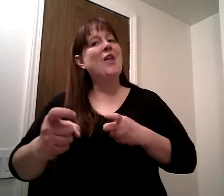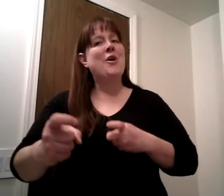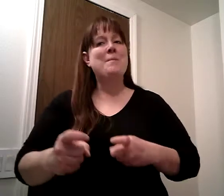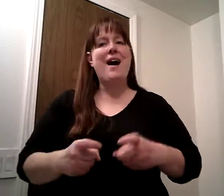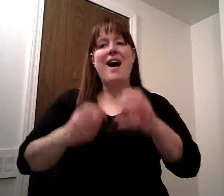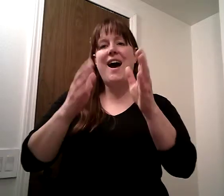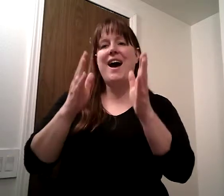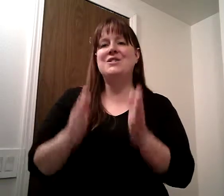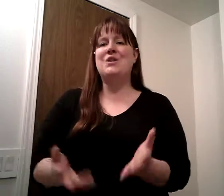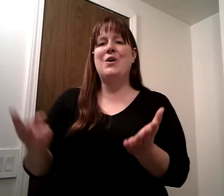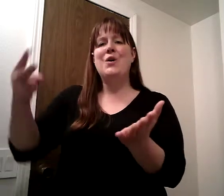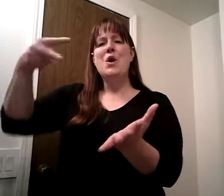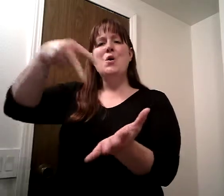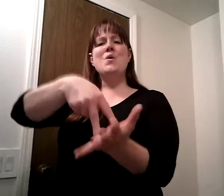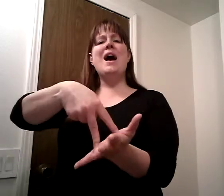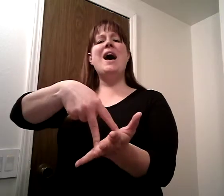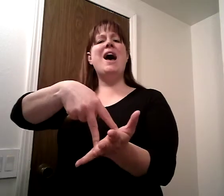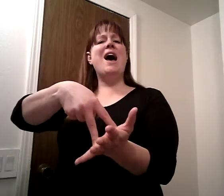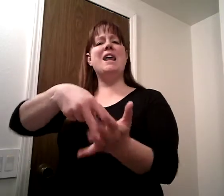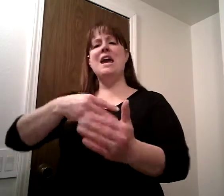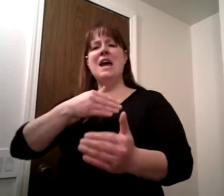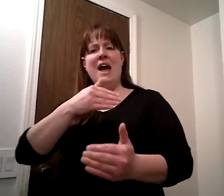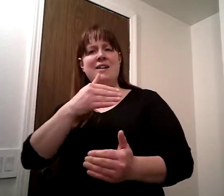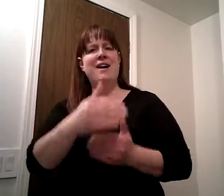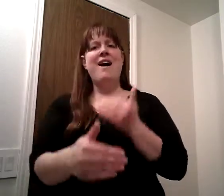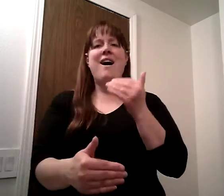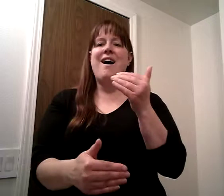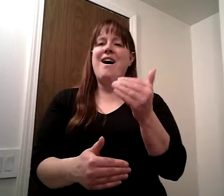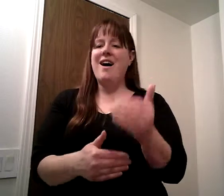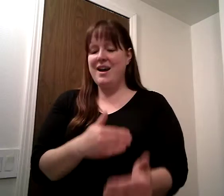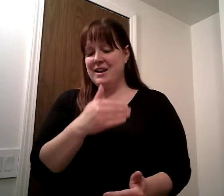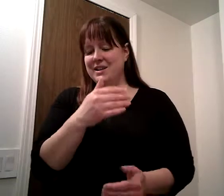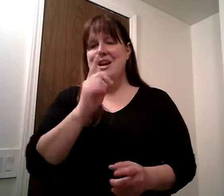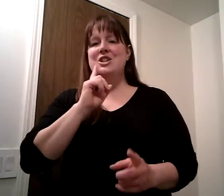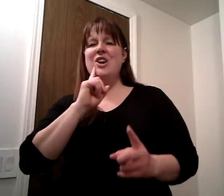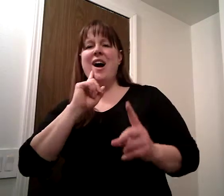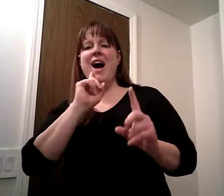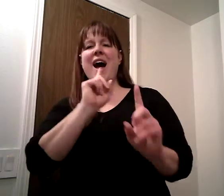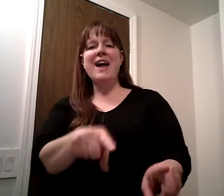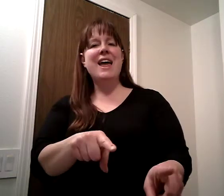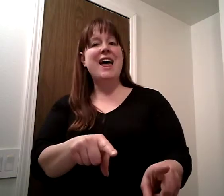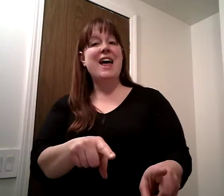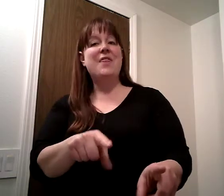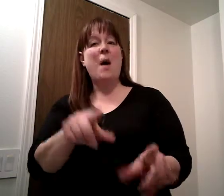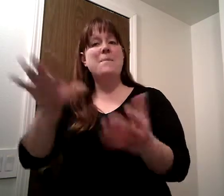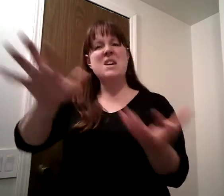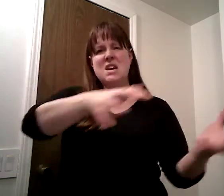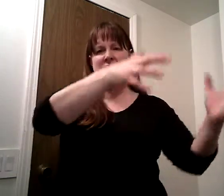the Master, ready and kind, chided